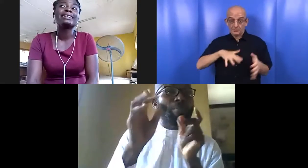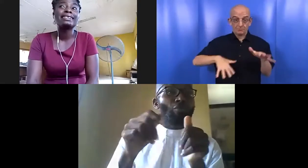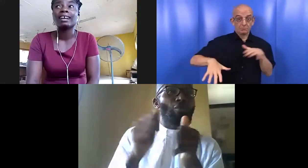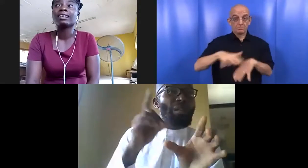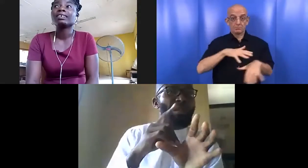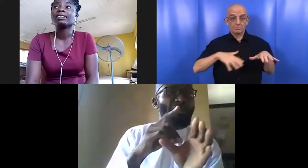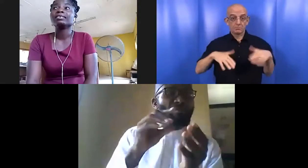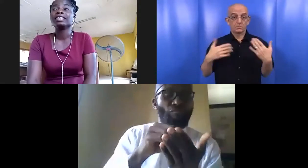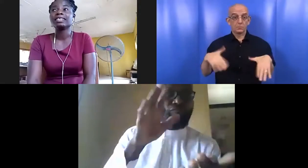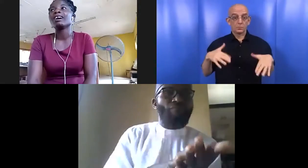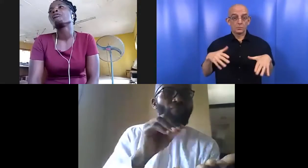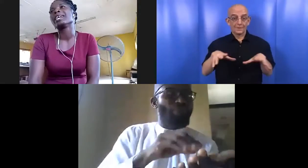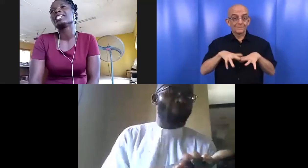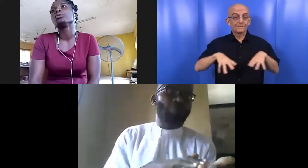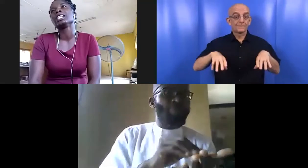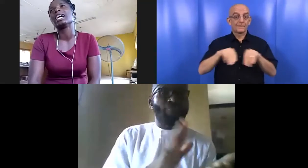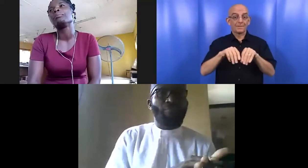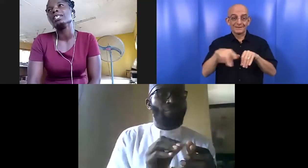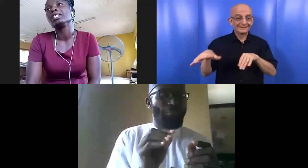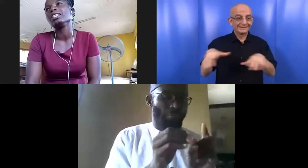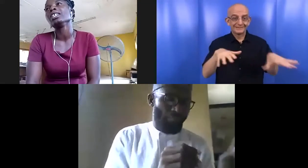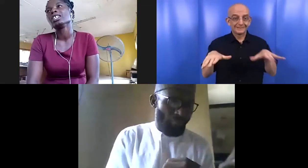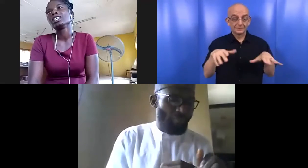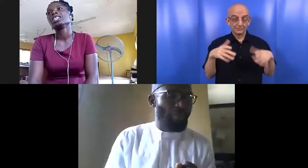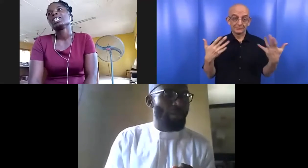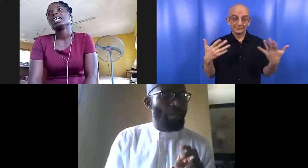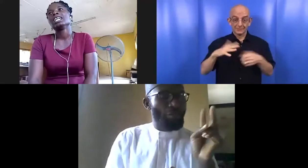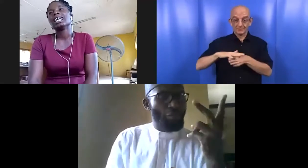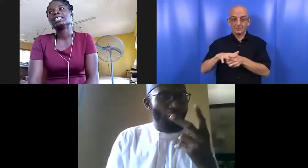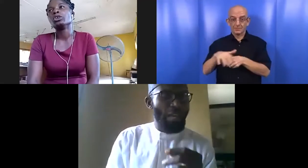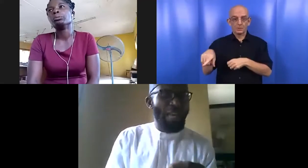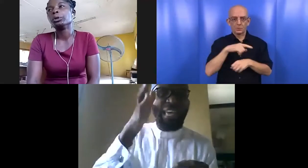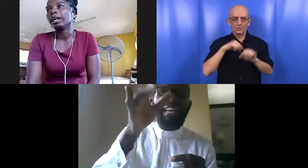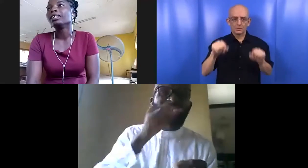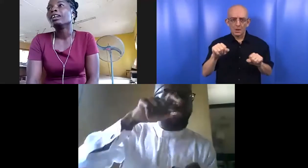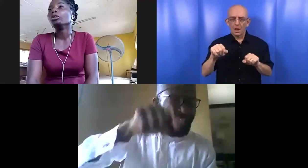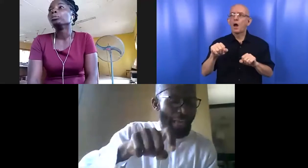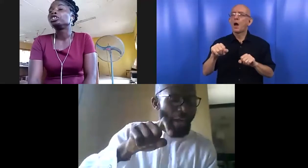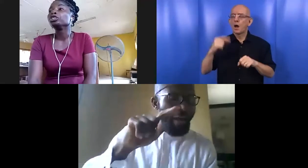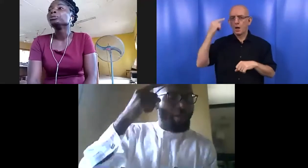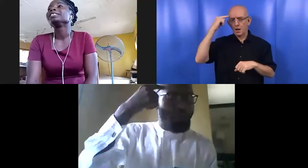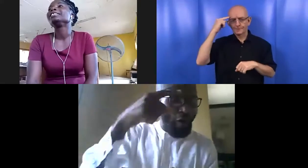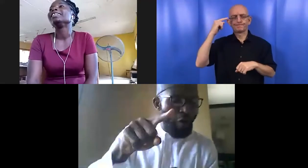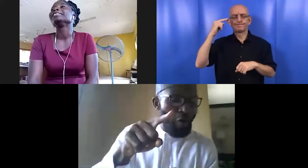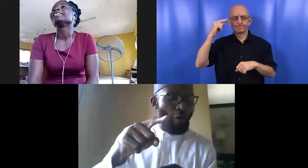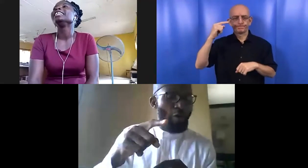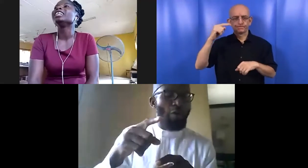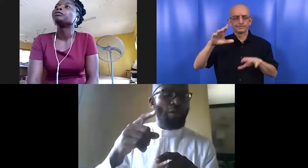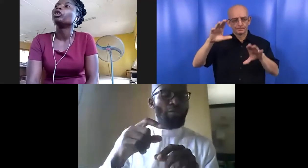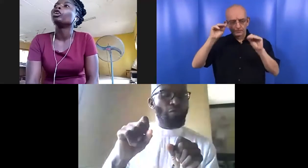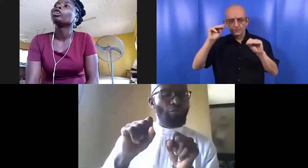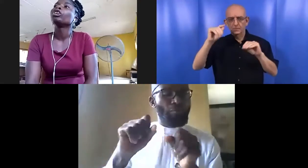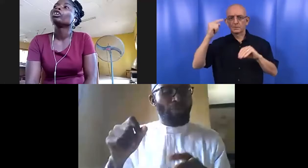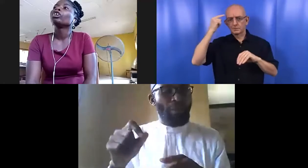proper data of persons with disability. That is number one. Number two, there is a